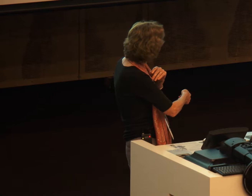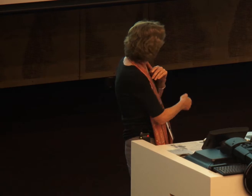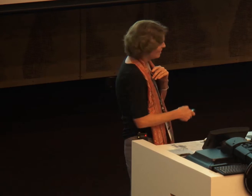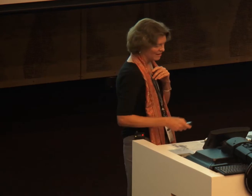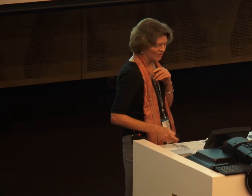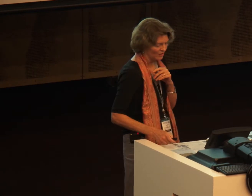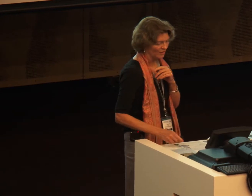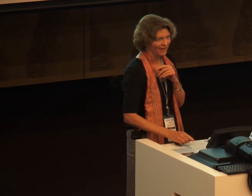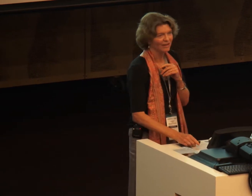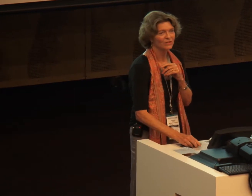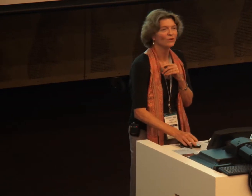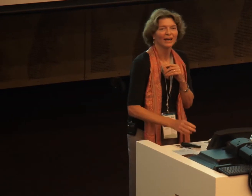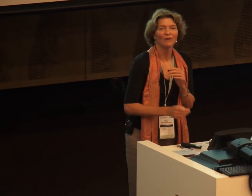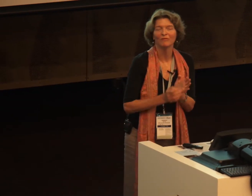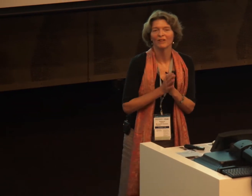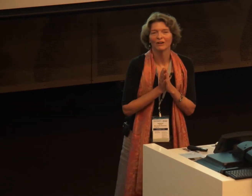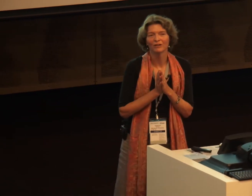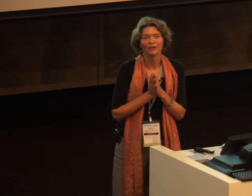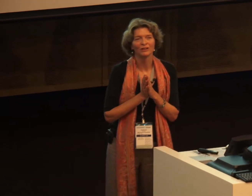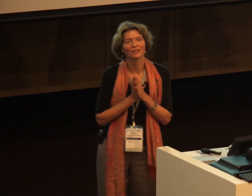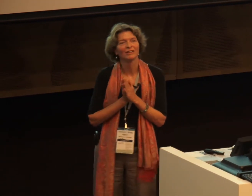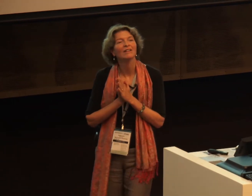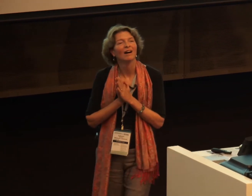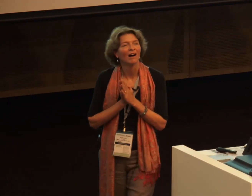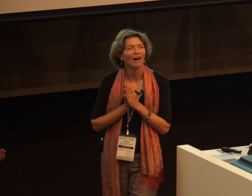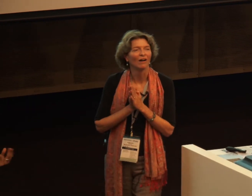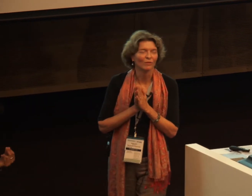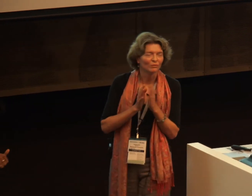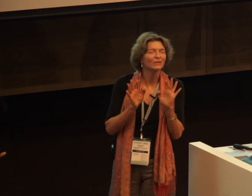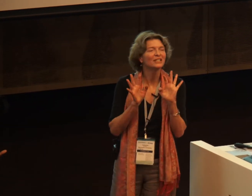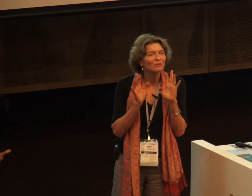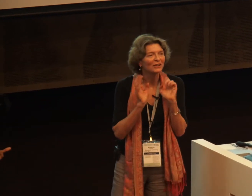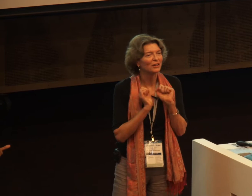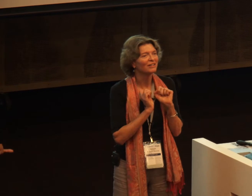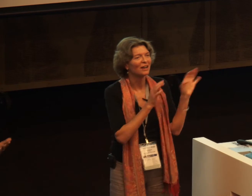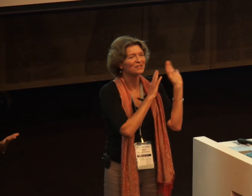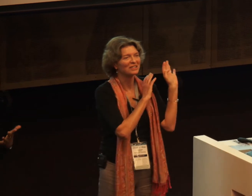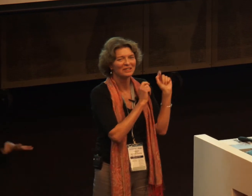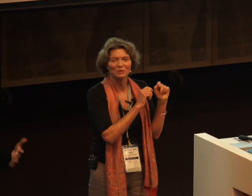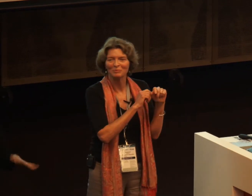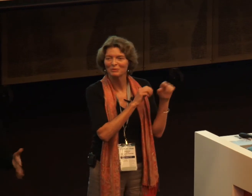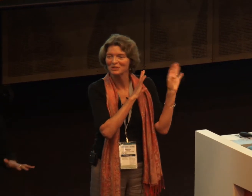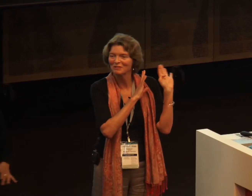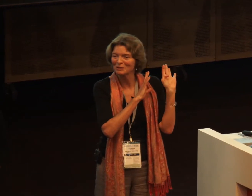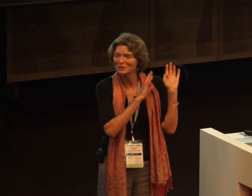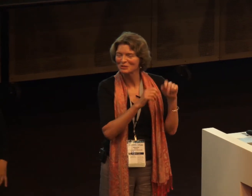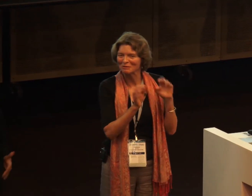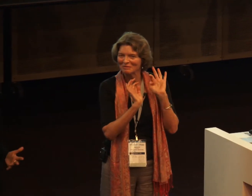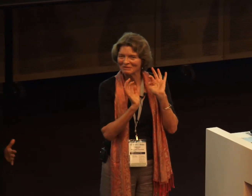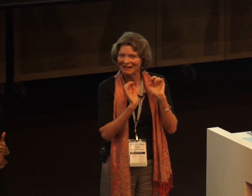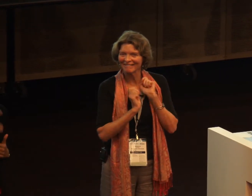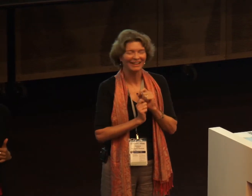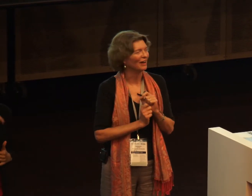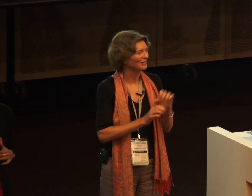here. And so we have very good, or reasonably good, obviously these were in people's living rooms,